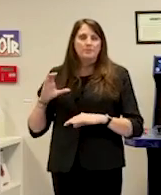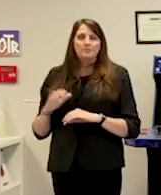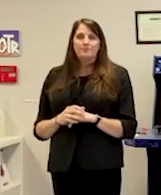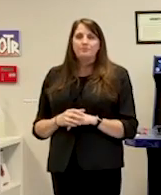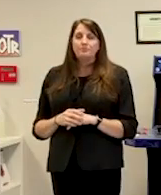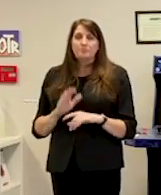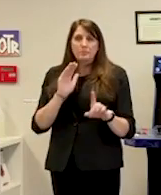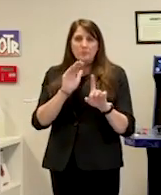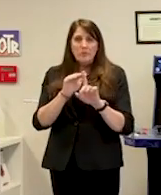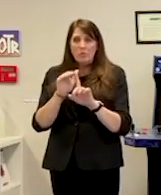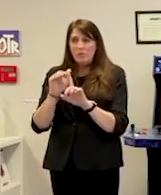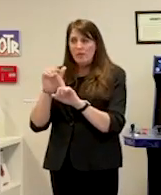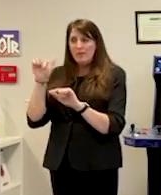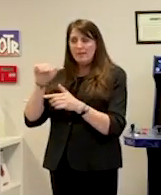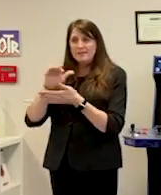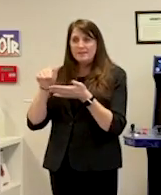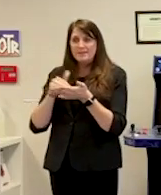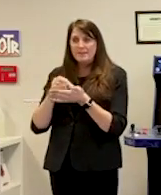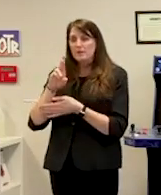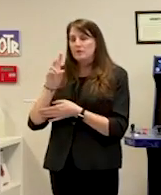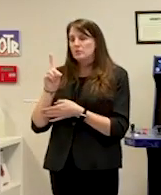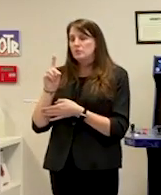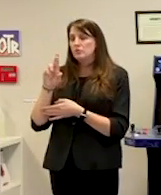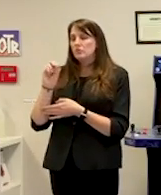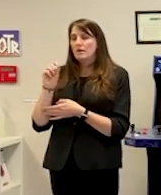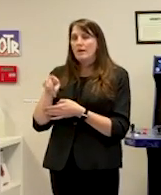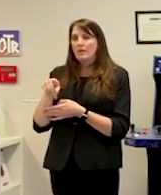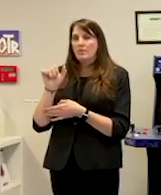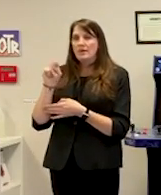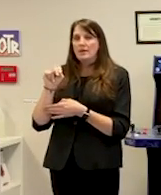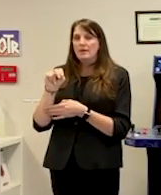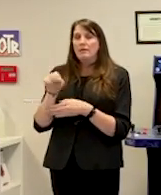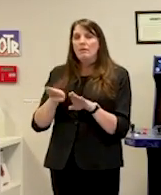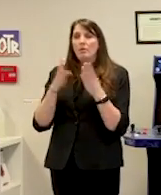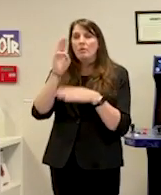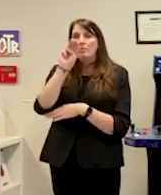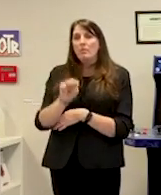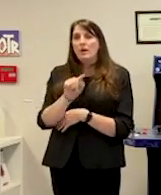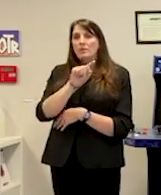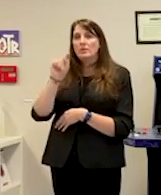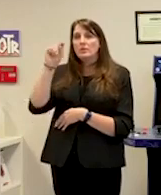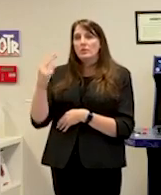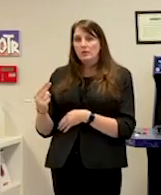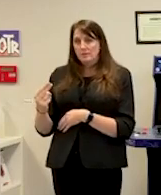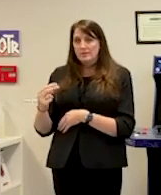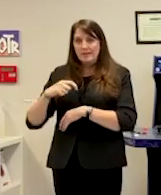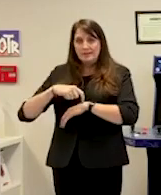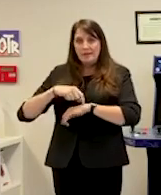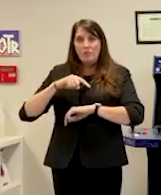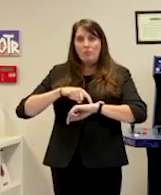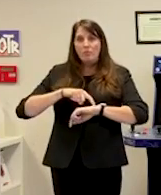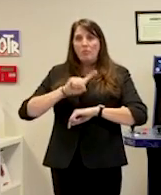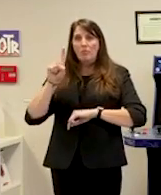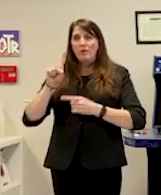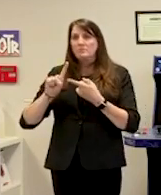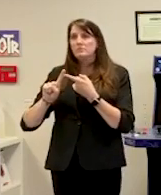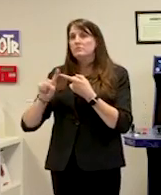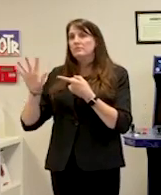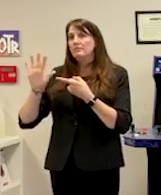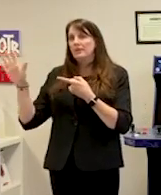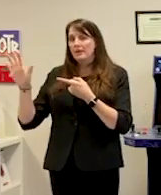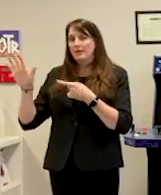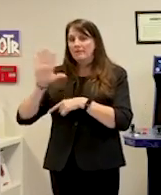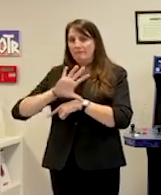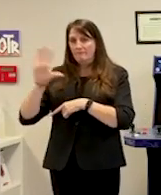As a reminder, the drop-in center here is open Monday through Thursday, 1 to 5 p.m., and the center is hosting